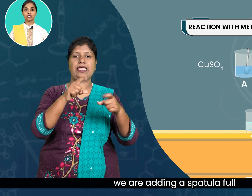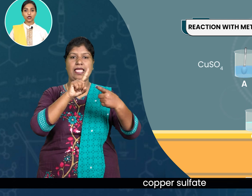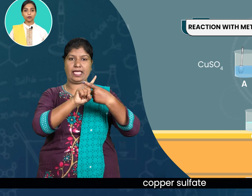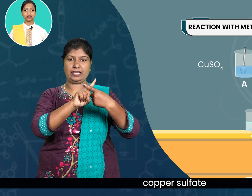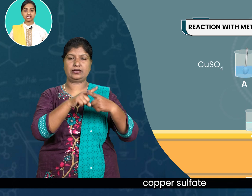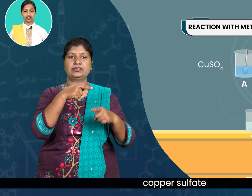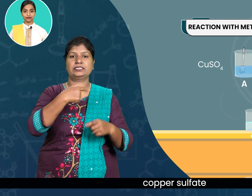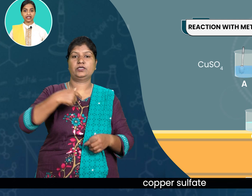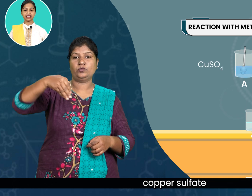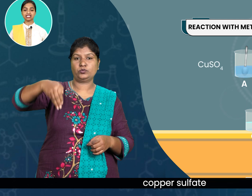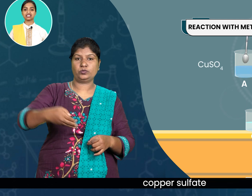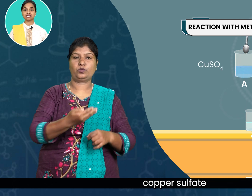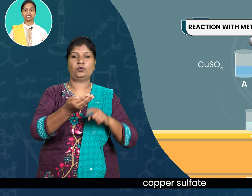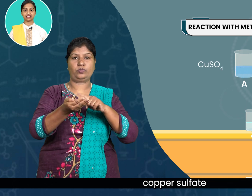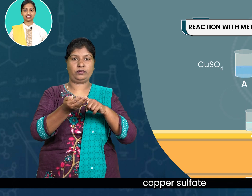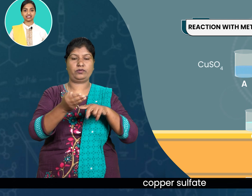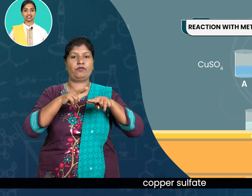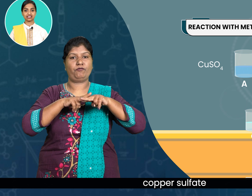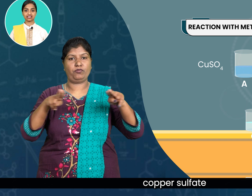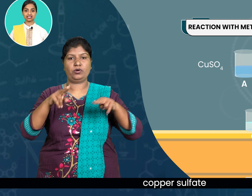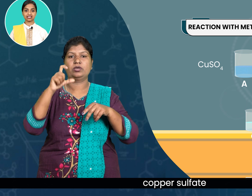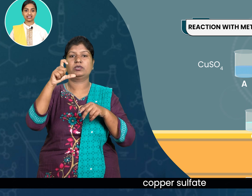full copper sulfate